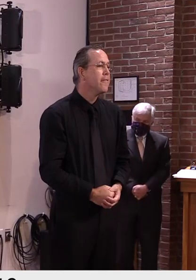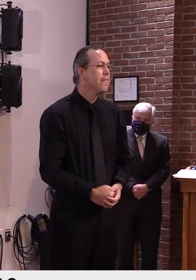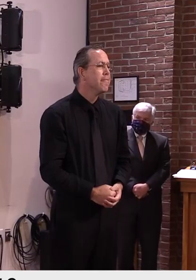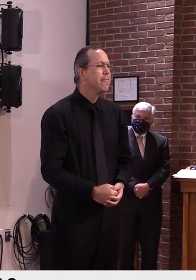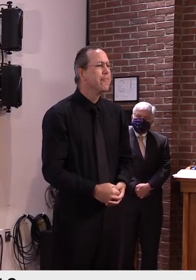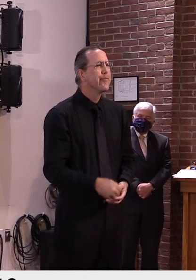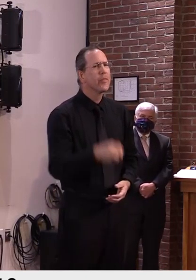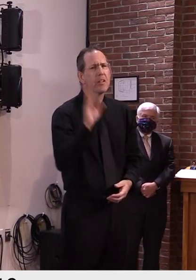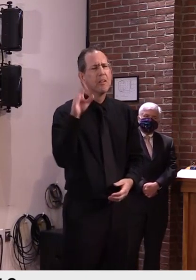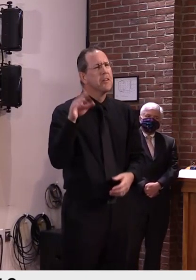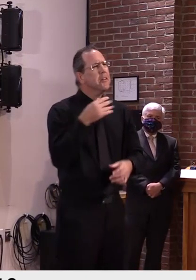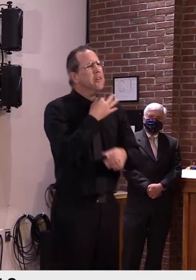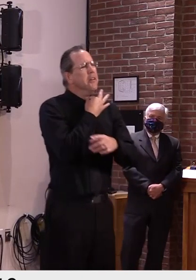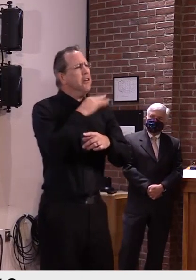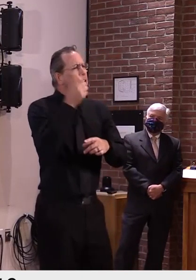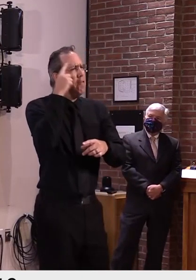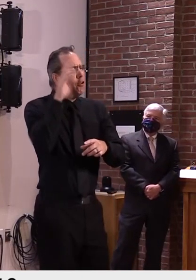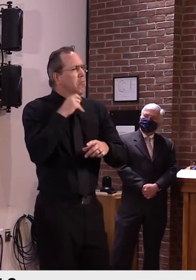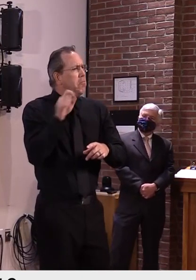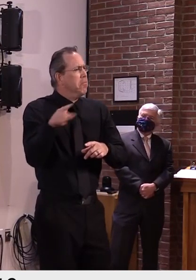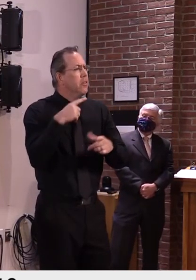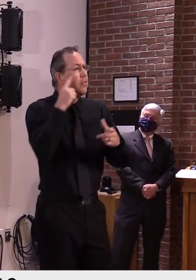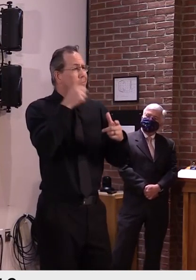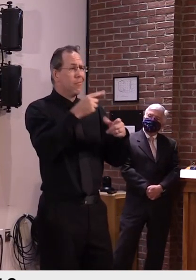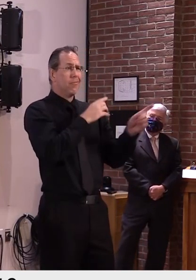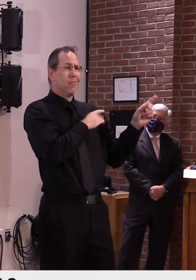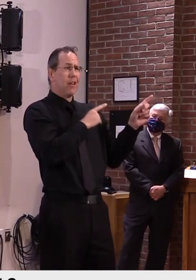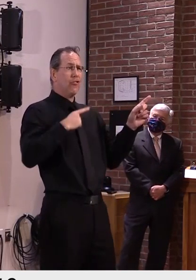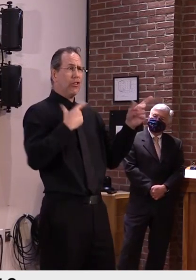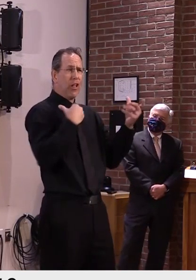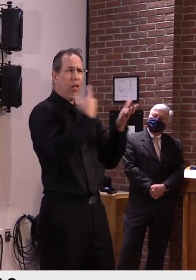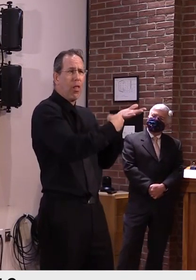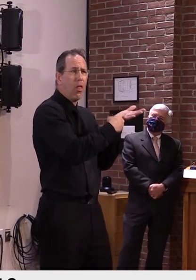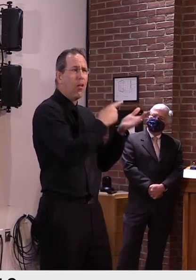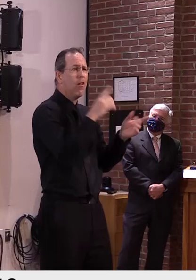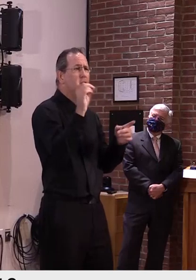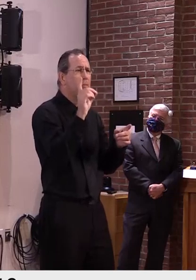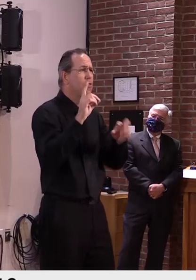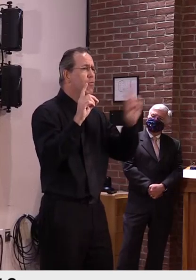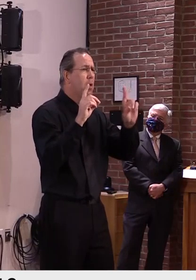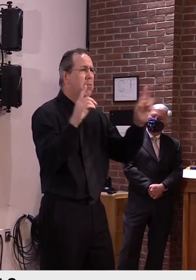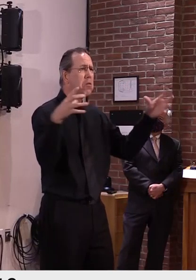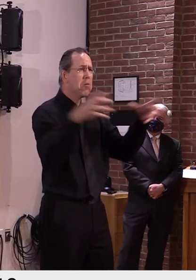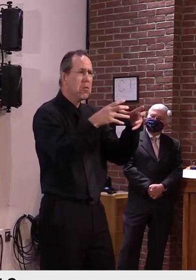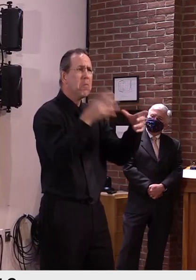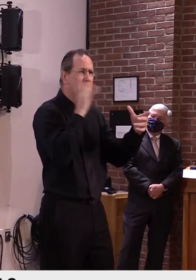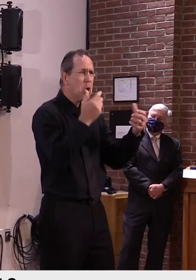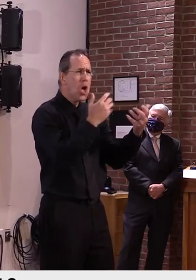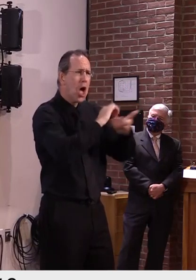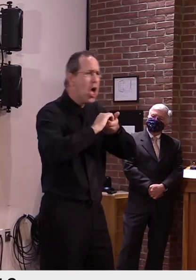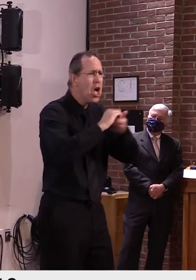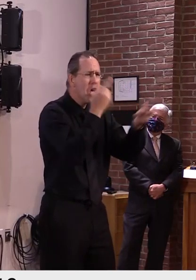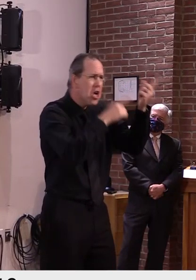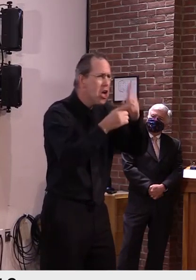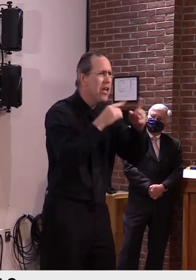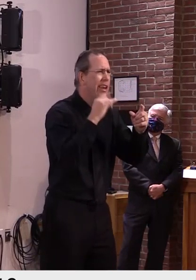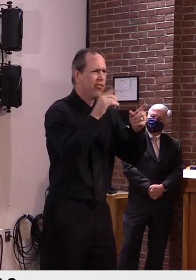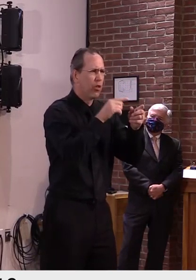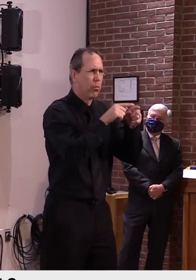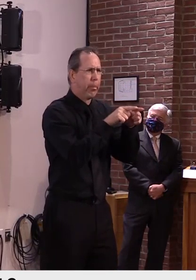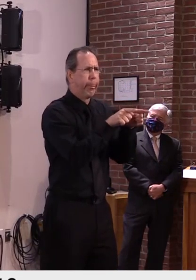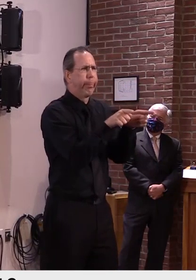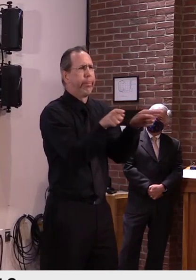maybe we'll continue to see that, that bipartisan support, I guess. Yes. It's been a difficult year